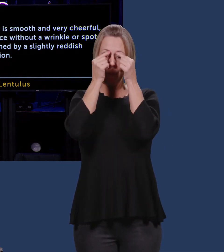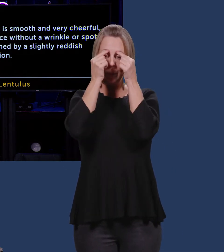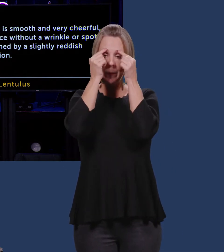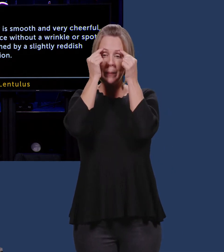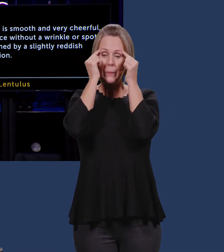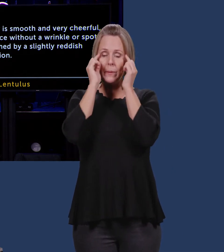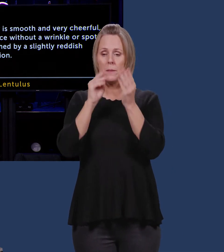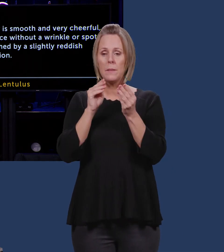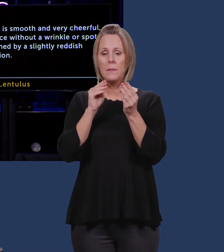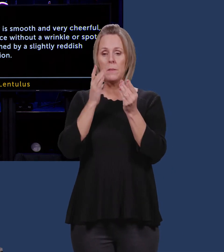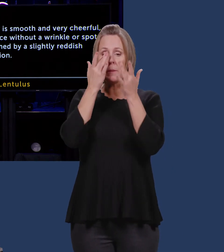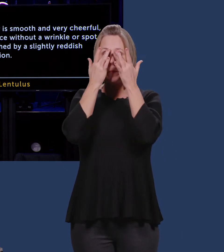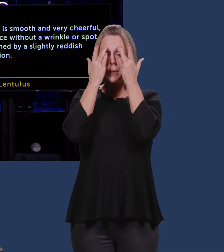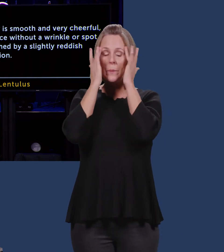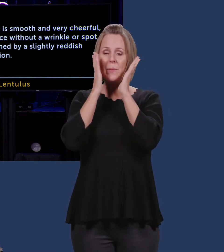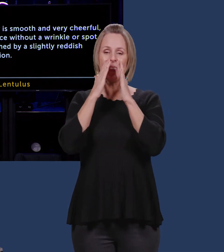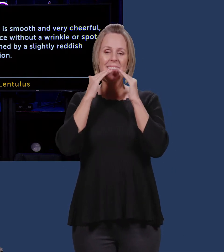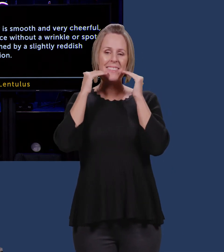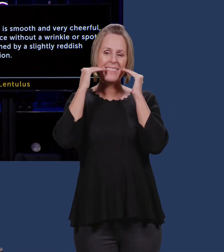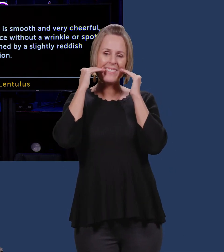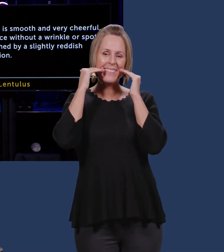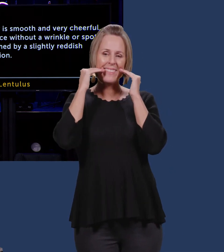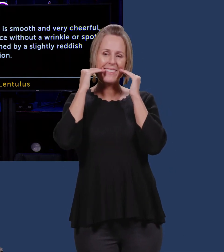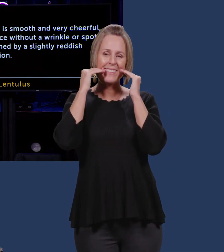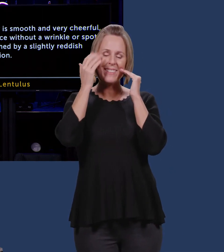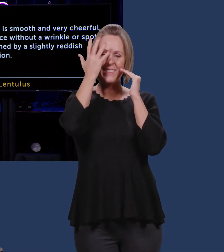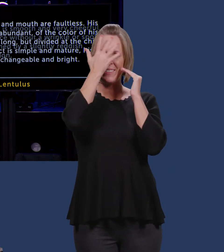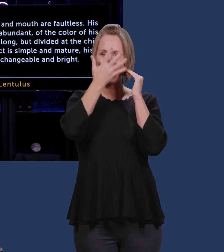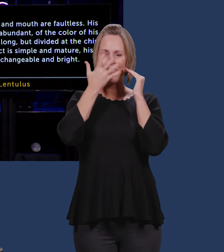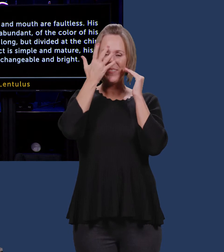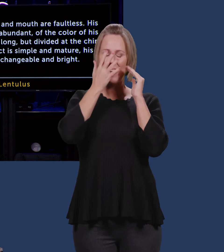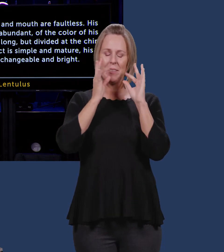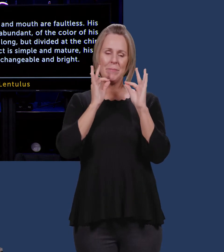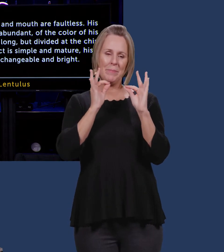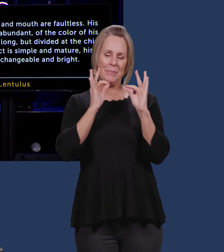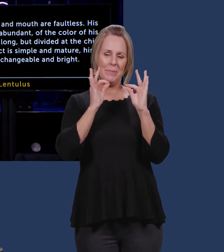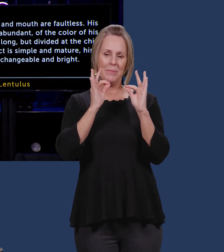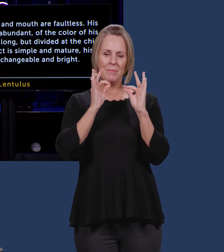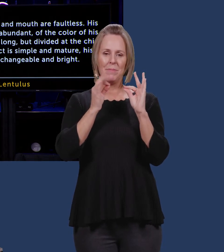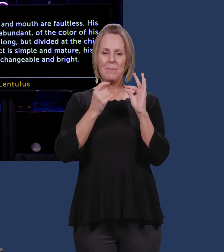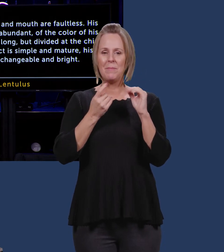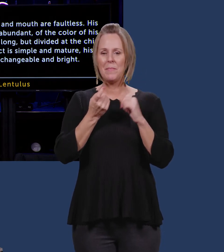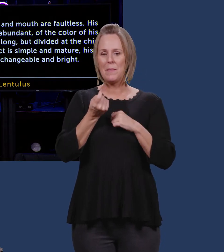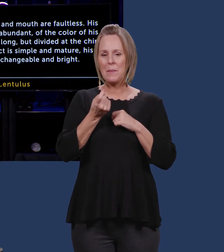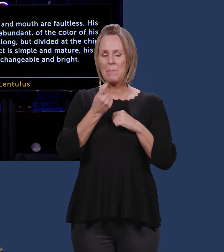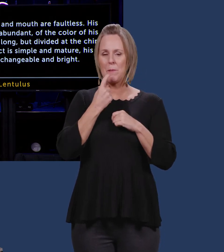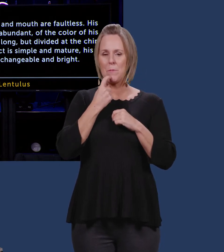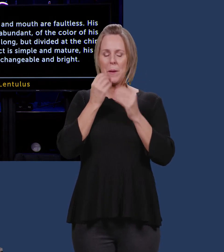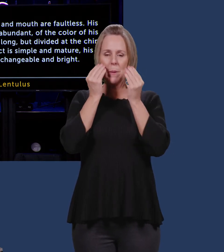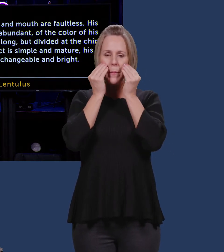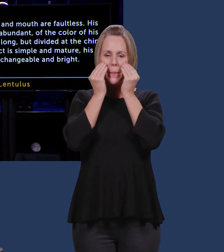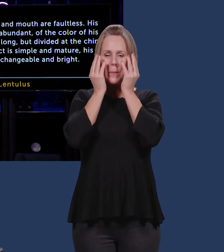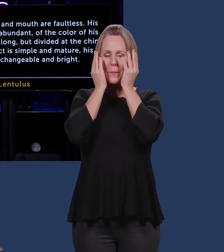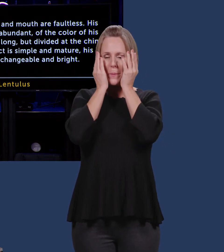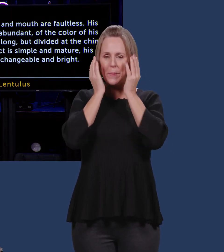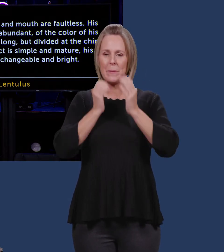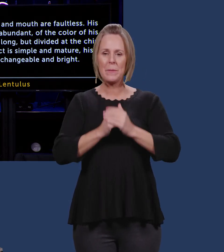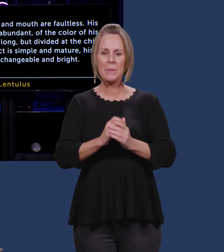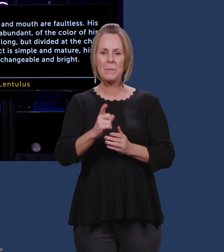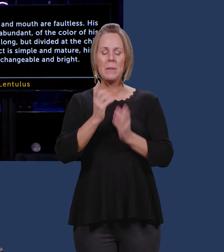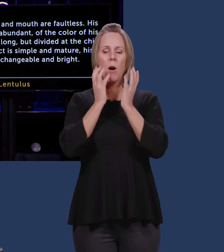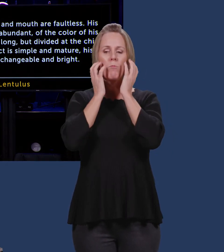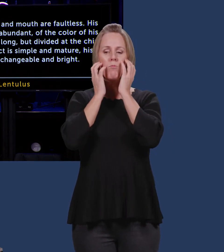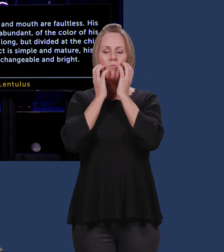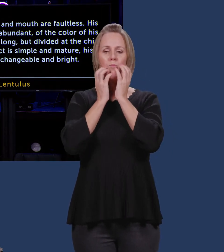wrinkle or spot, embellished by a slightly reddish complexion. His nose and mouth are faultless. His beard is